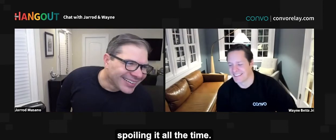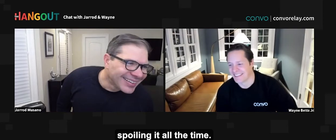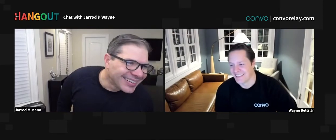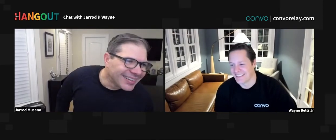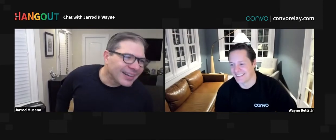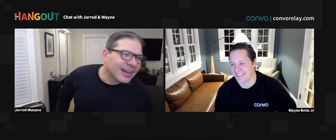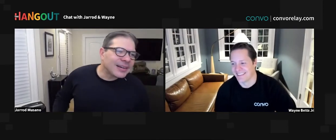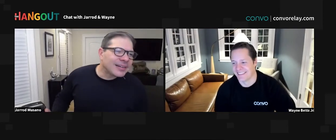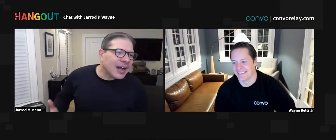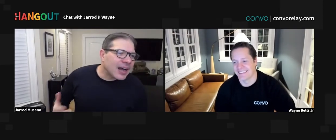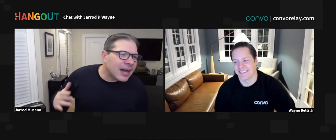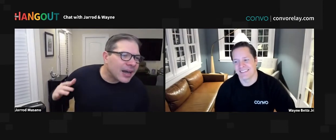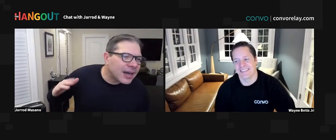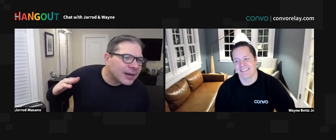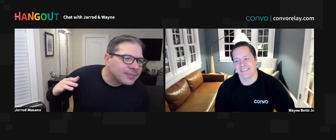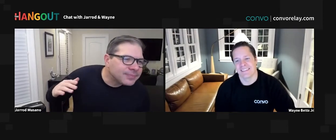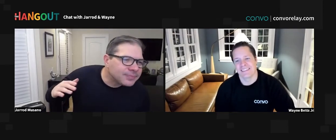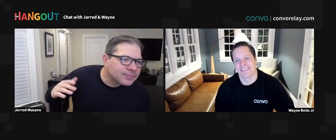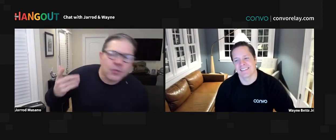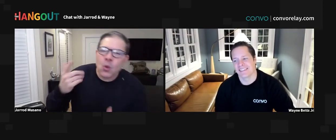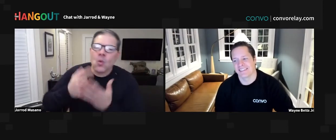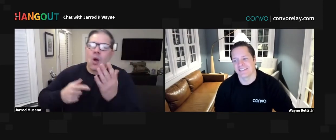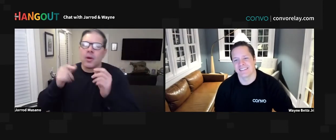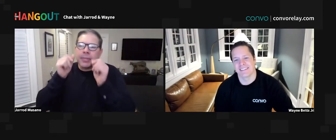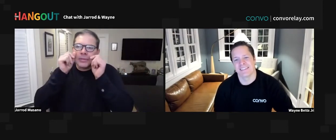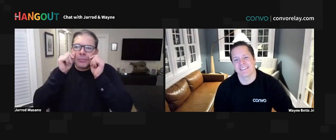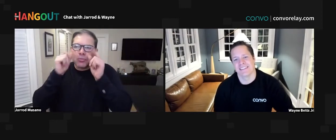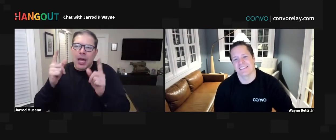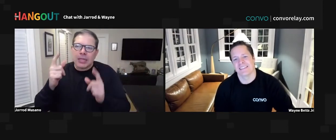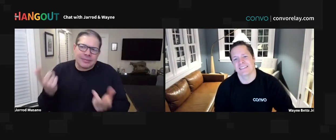time. Absolutely for you.